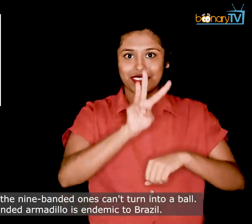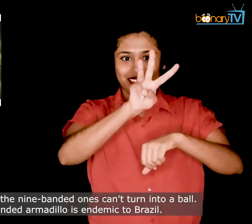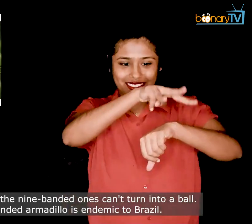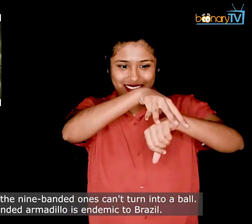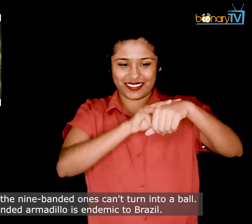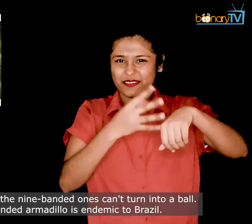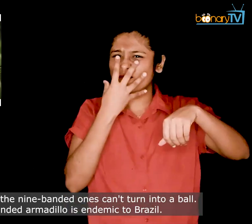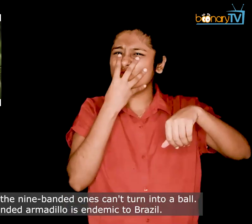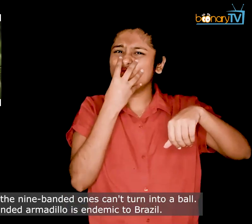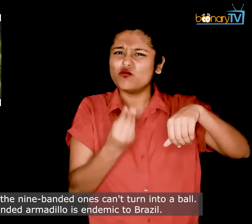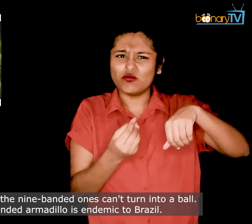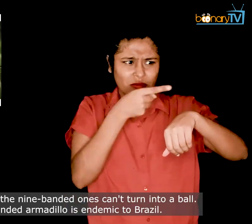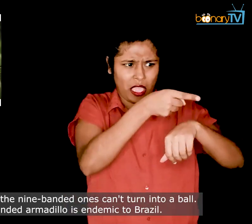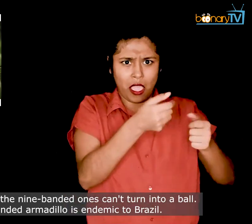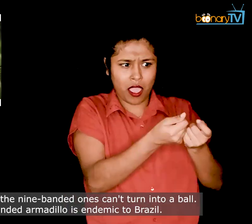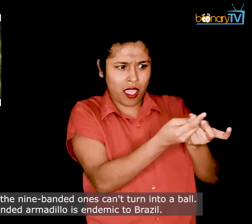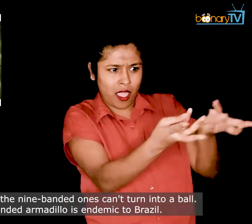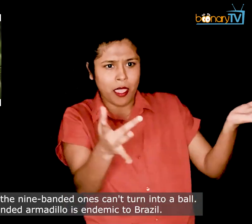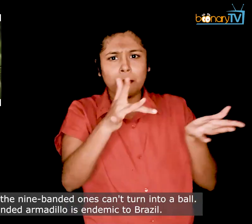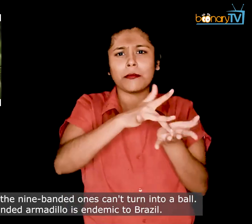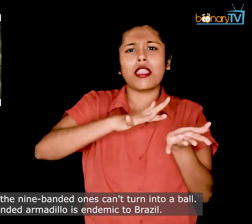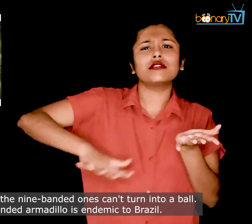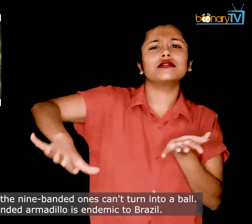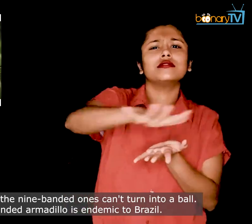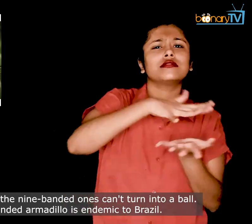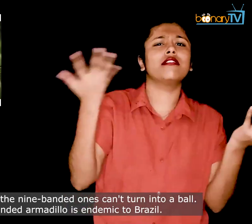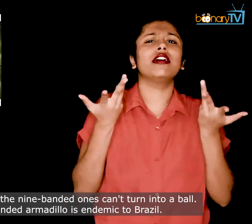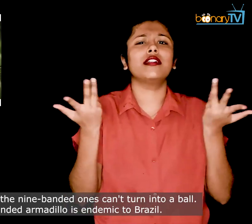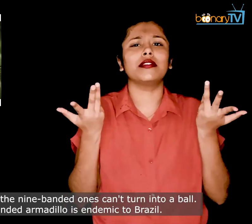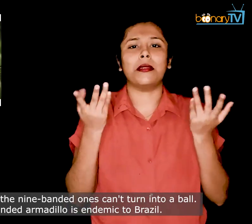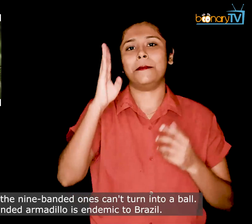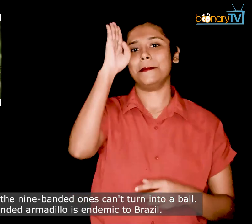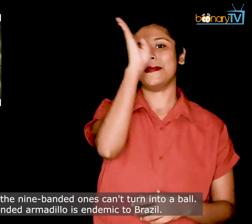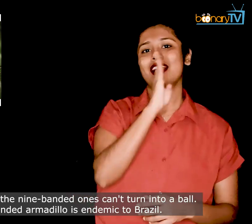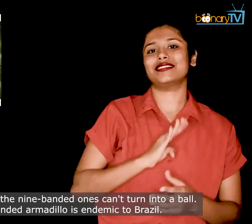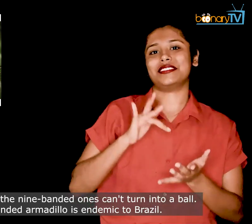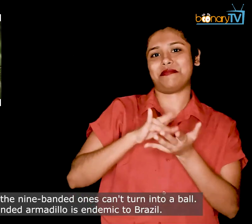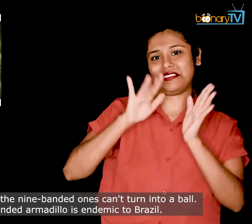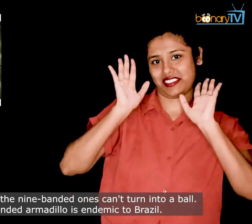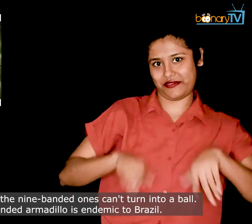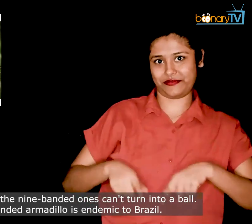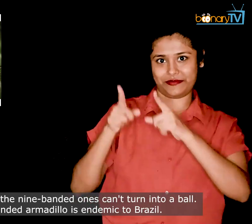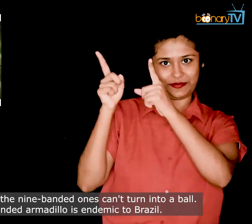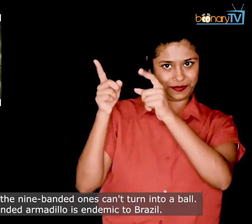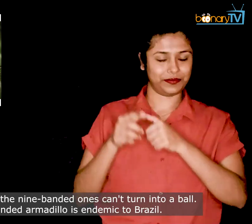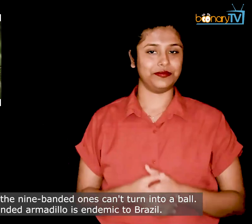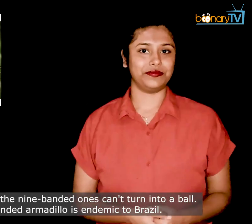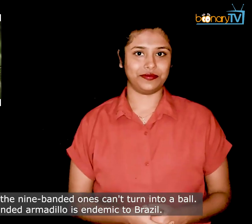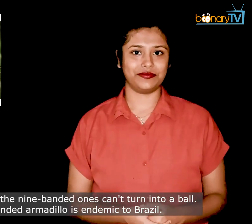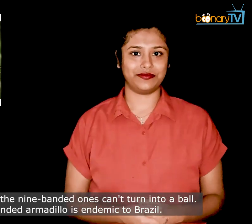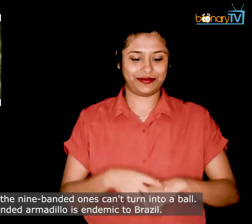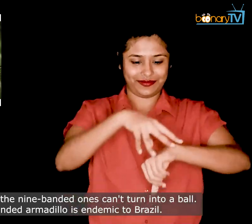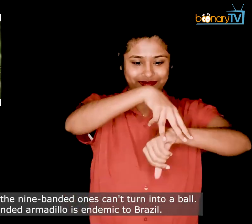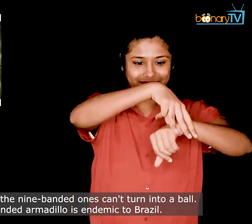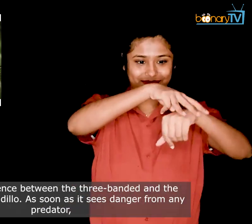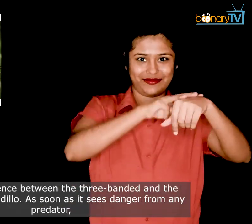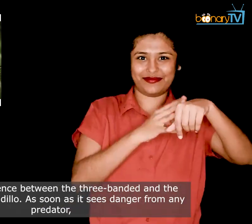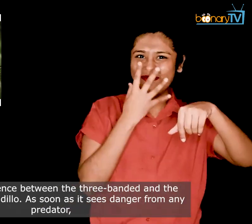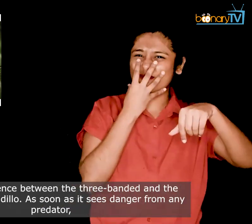This three-banded armadillo is endemic to Brazil. There is a